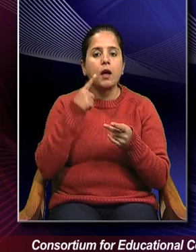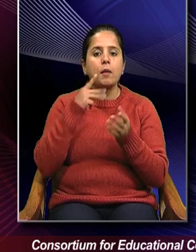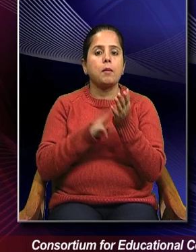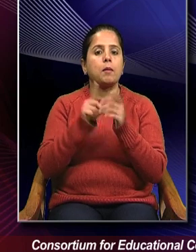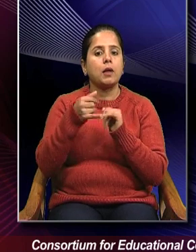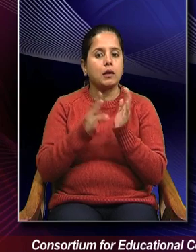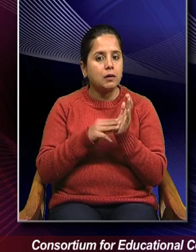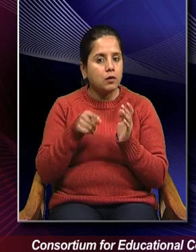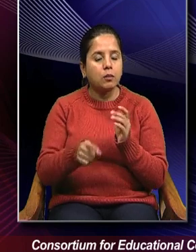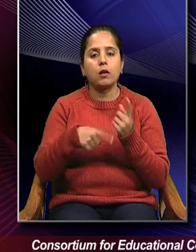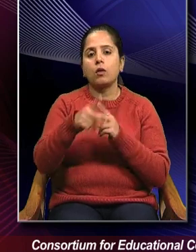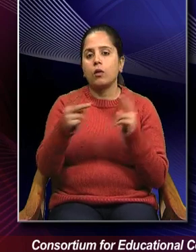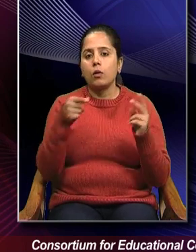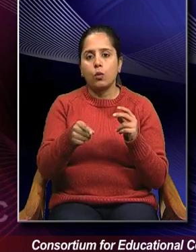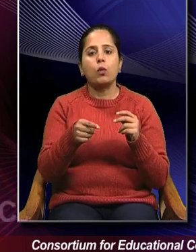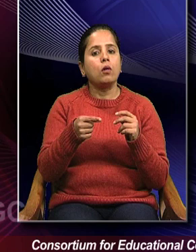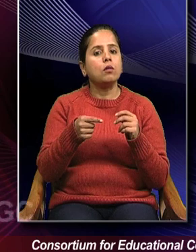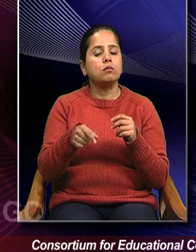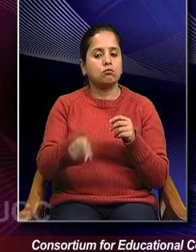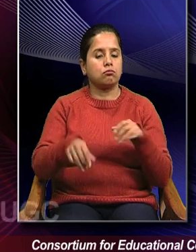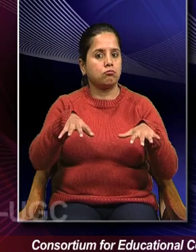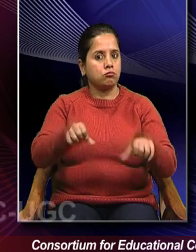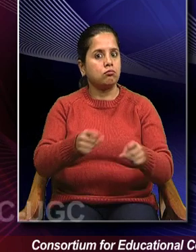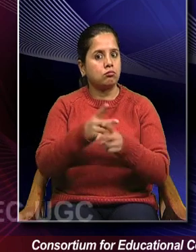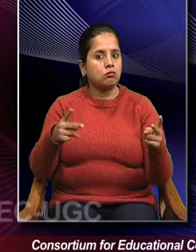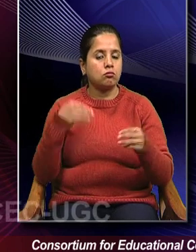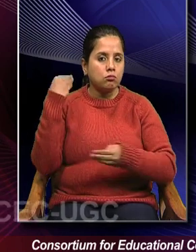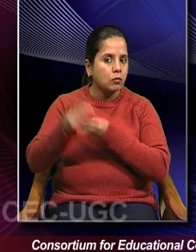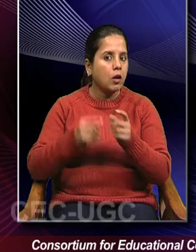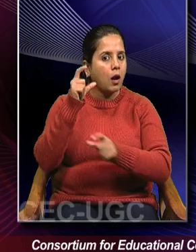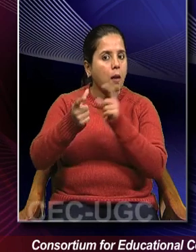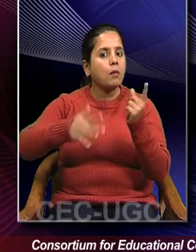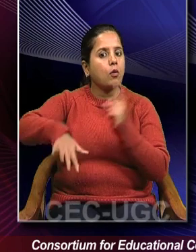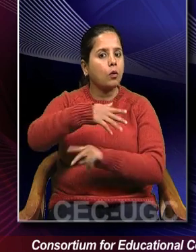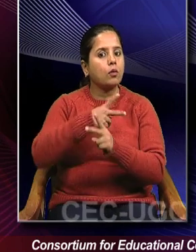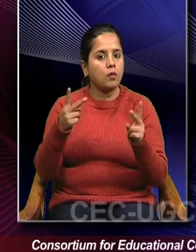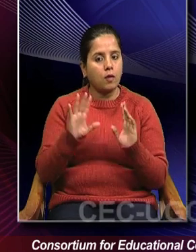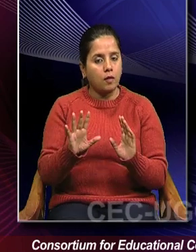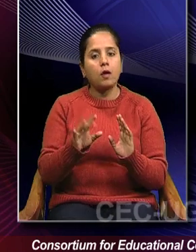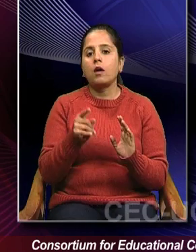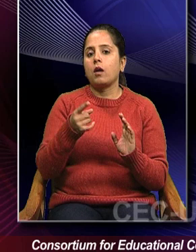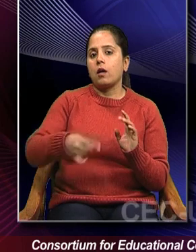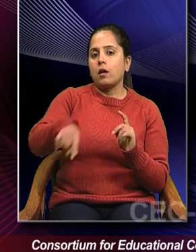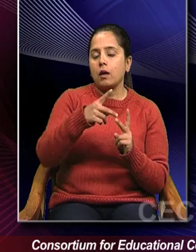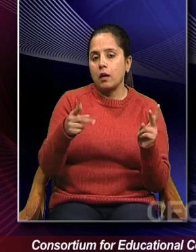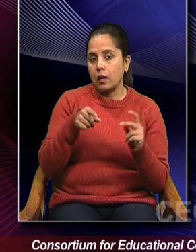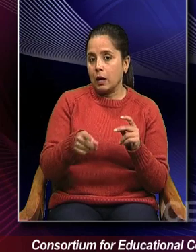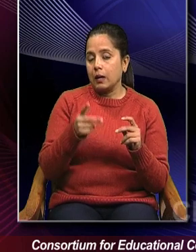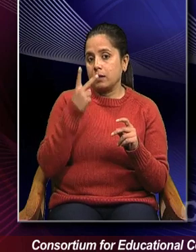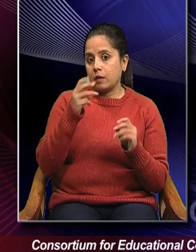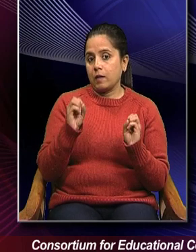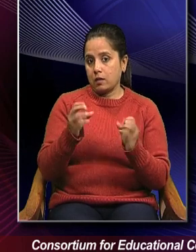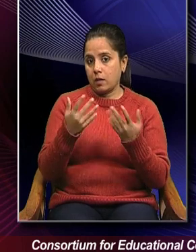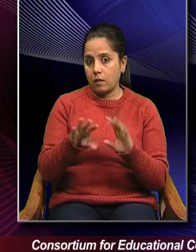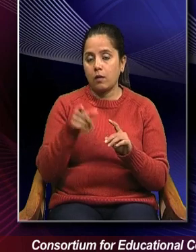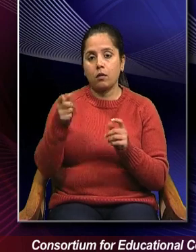the initially mercantilism and early trading empires, they were there, industrial and finance, and how Europe, it became one of the